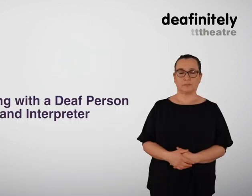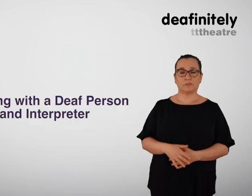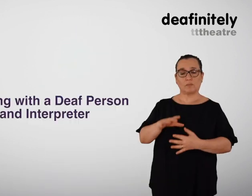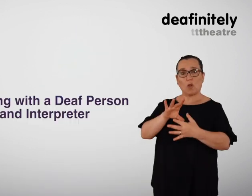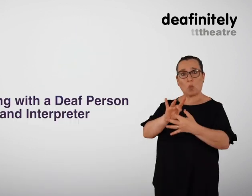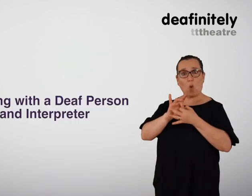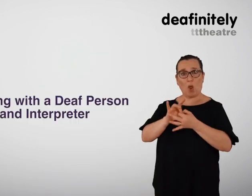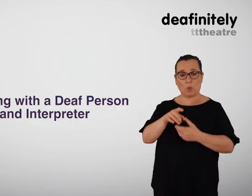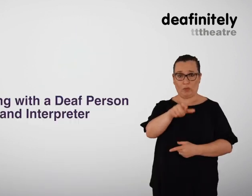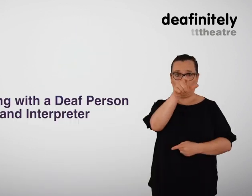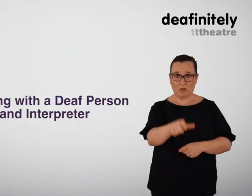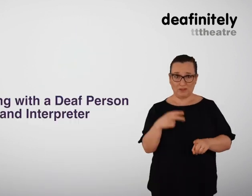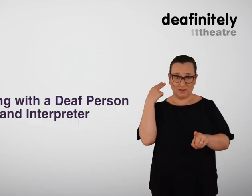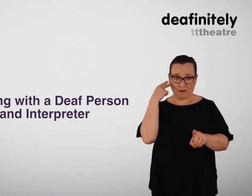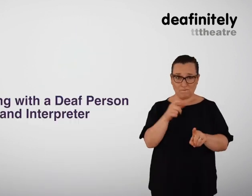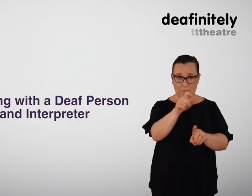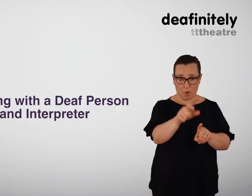Working with a deaf person and interpreter.